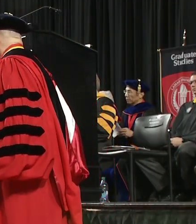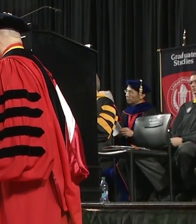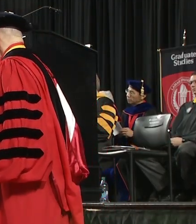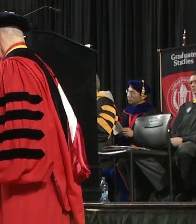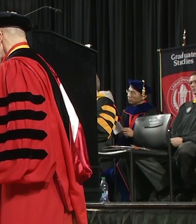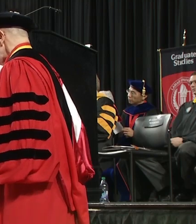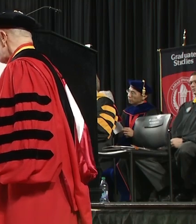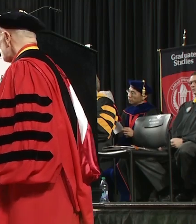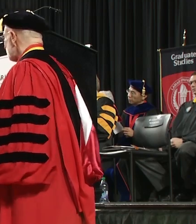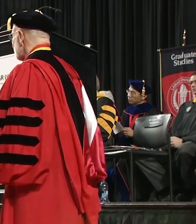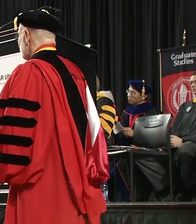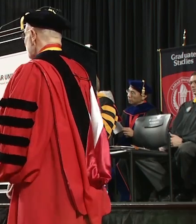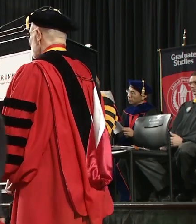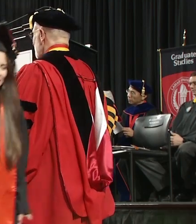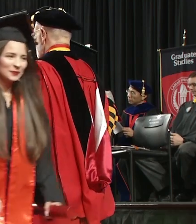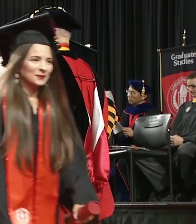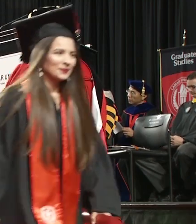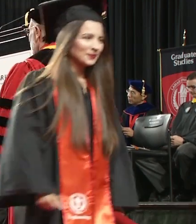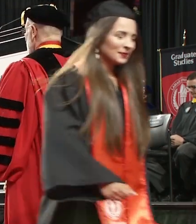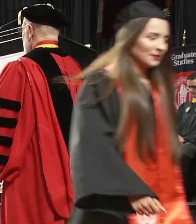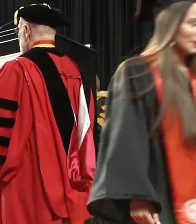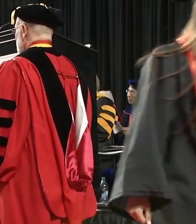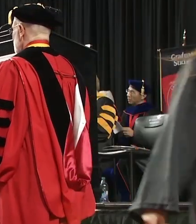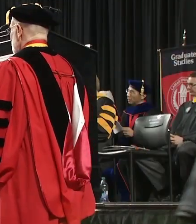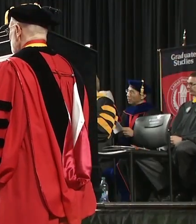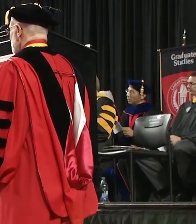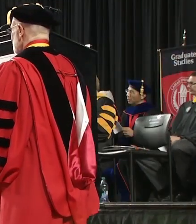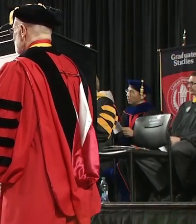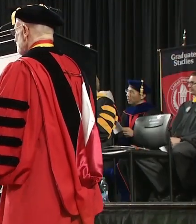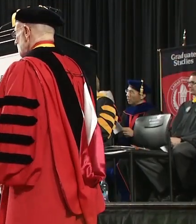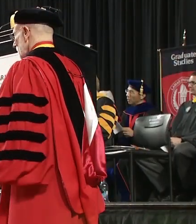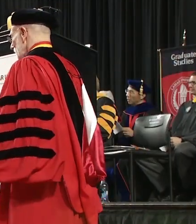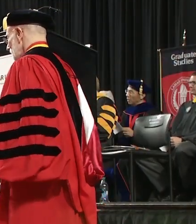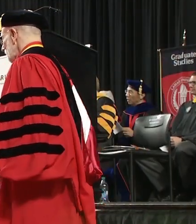Russell A. Rowe, summa cum laude.